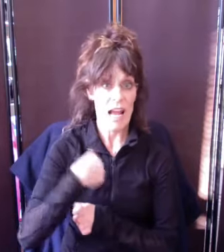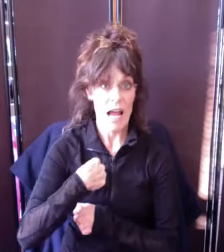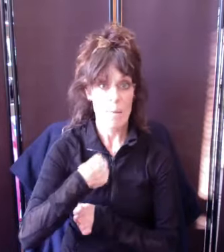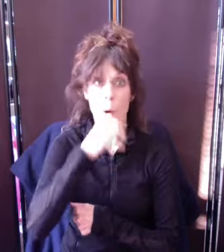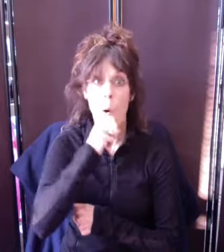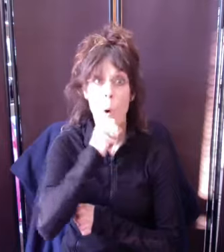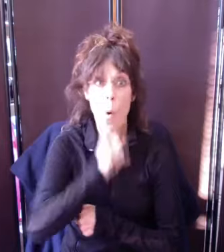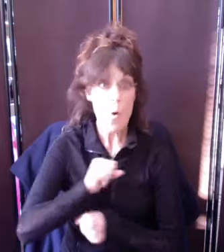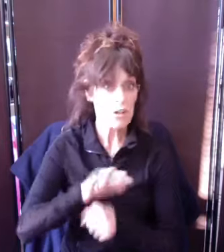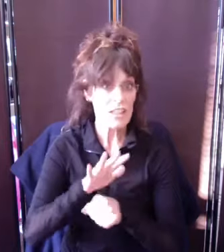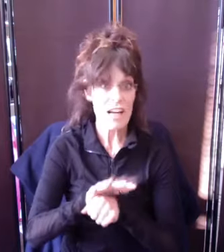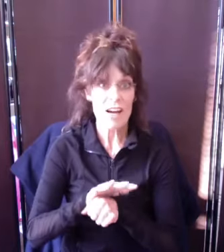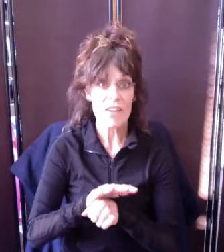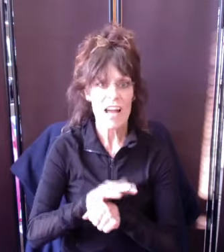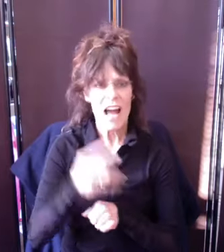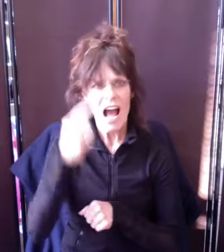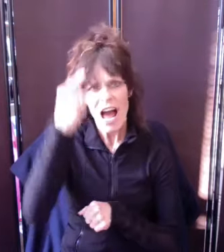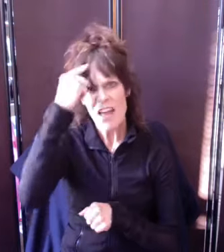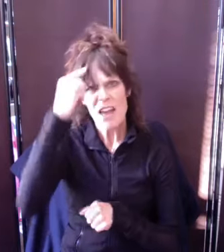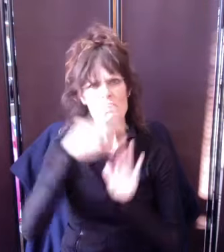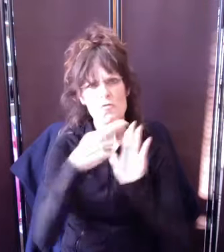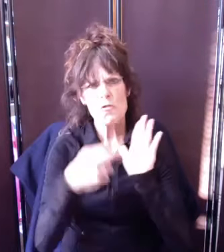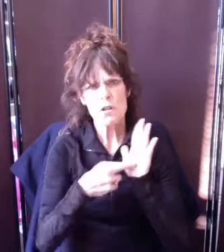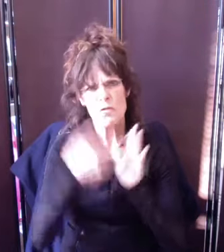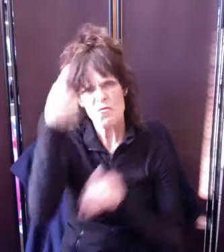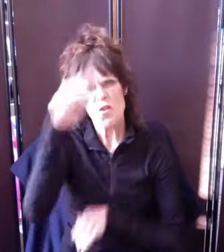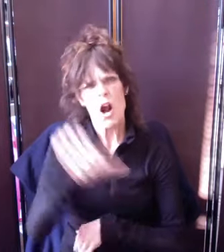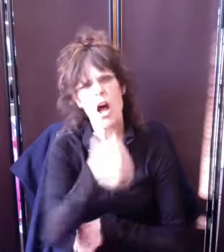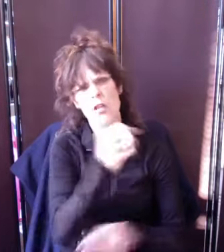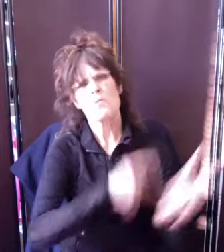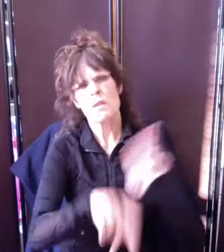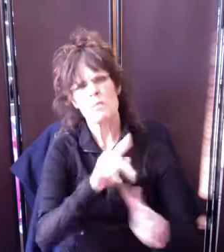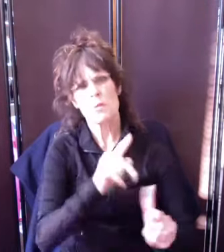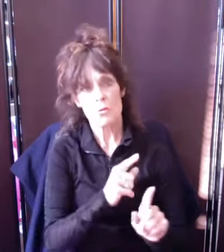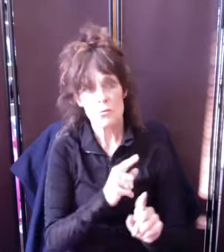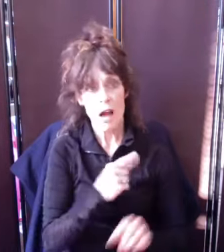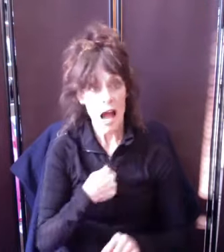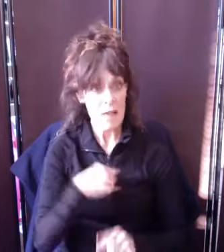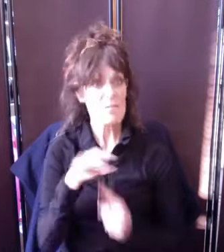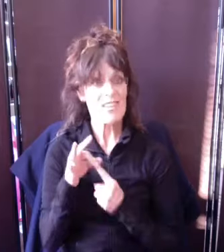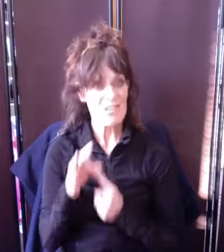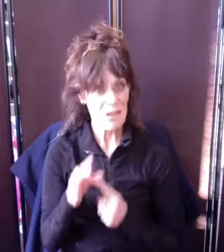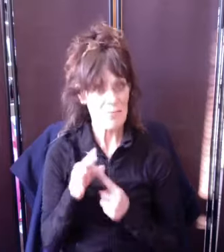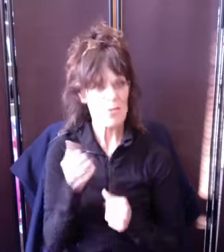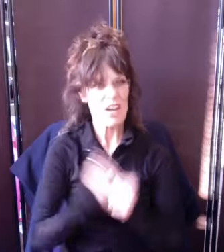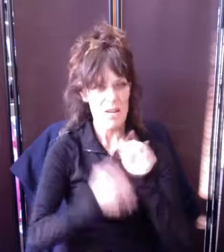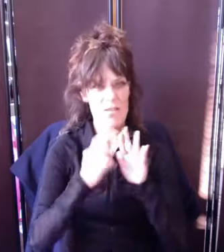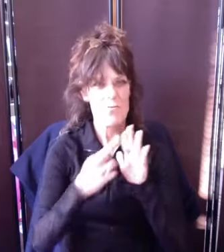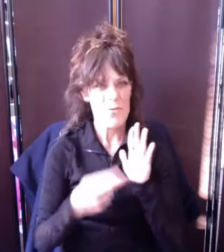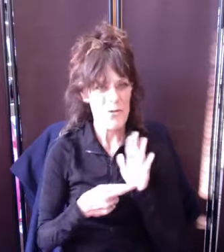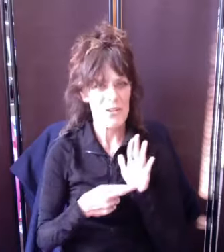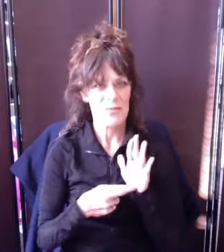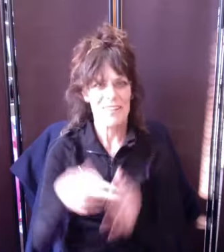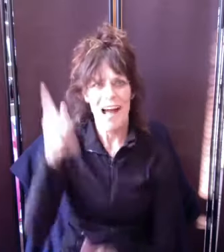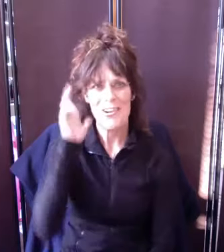that rules are from other people, because aren't they? Right? I mean, I'm the exception to every rule, right? I heard somebody say